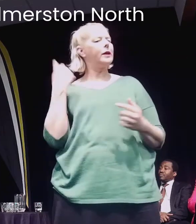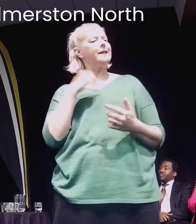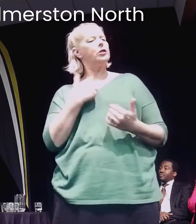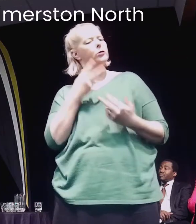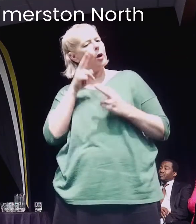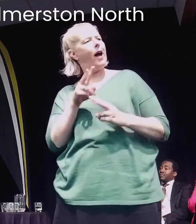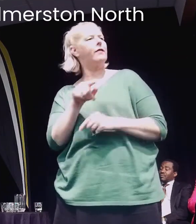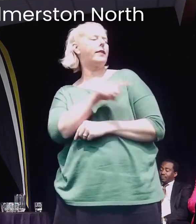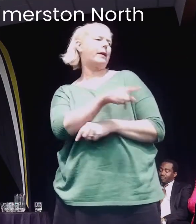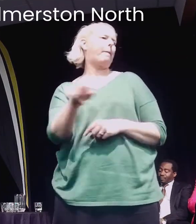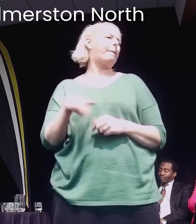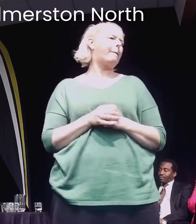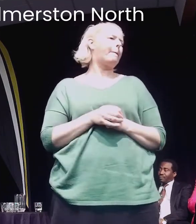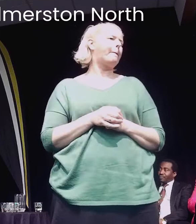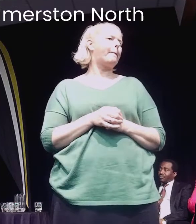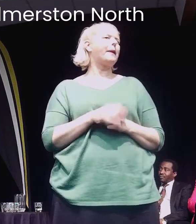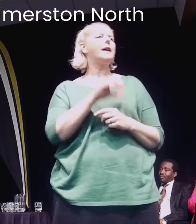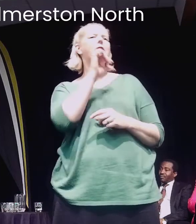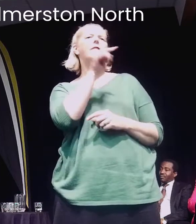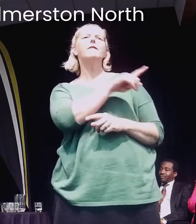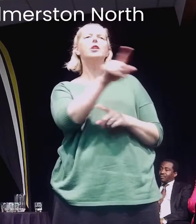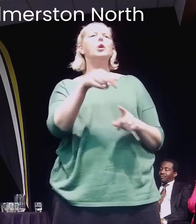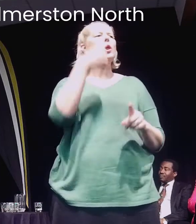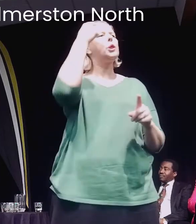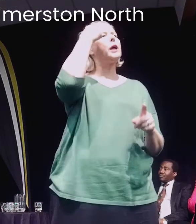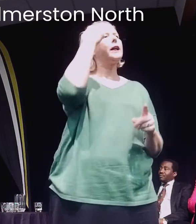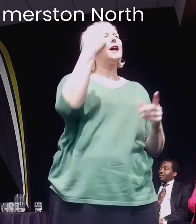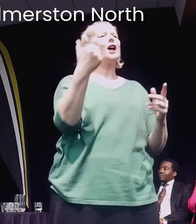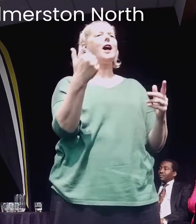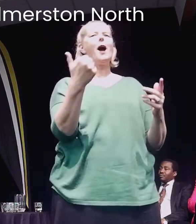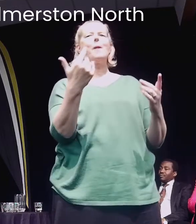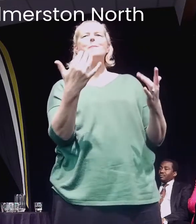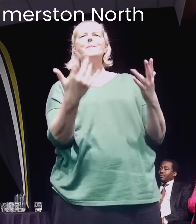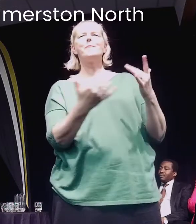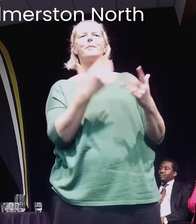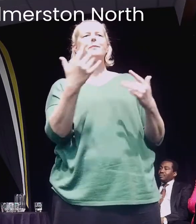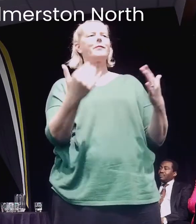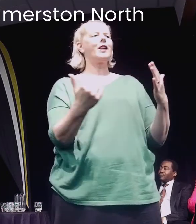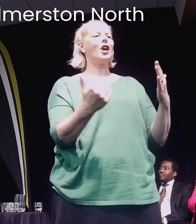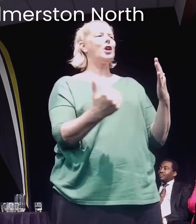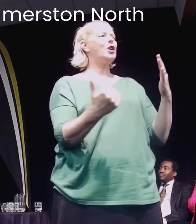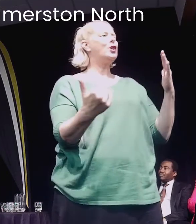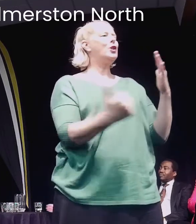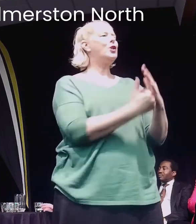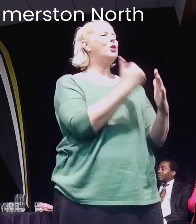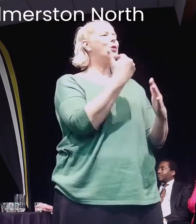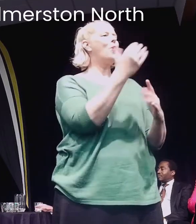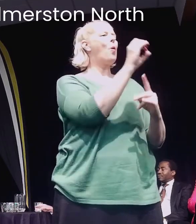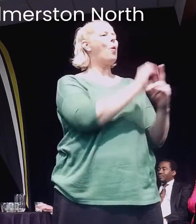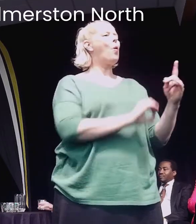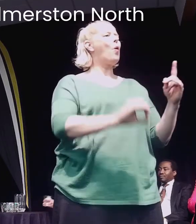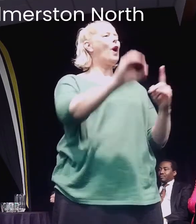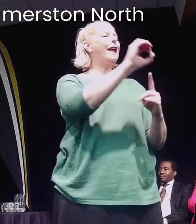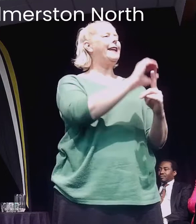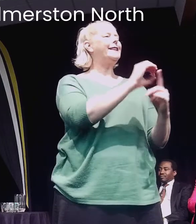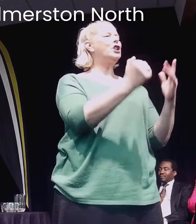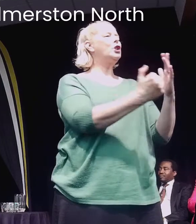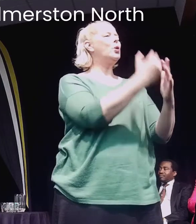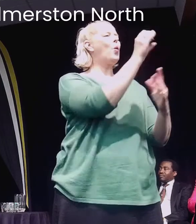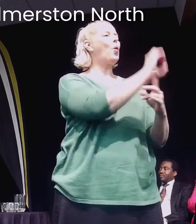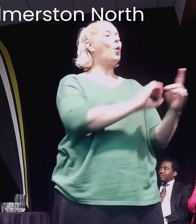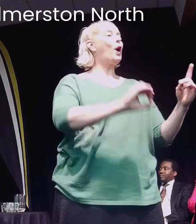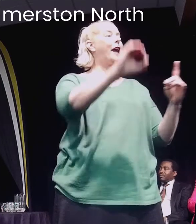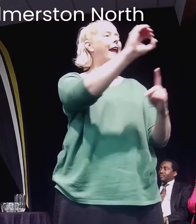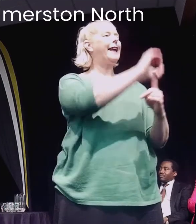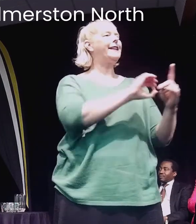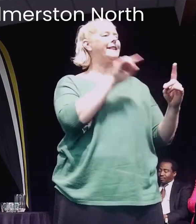know, jazz in New Orleans didn't need to be boosted on Facebook or have a film about it. It was actually part of the culture of the people. Our people should